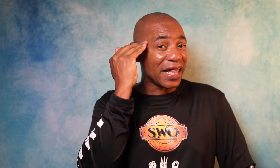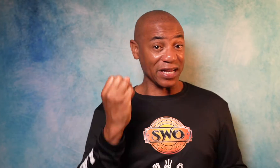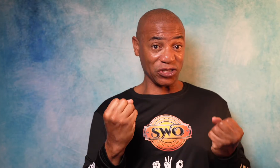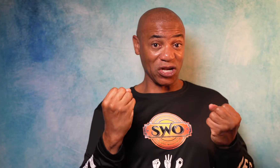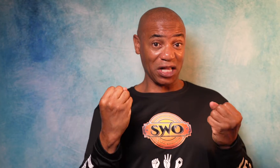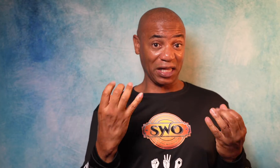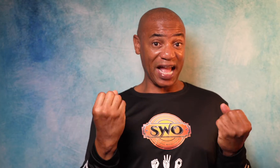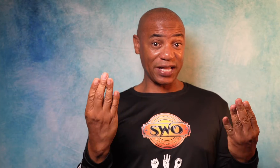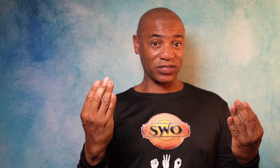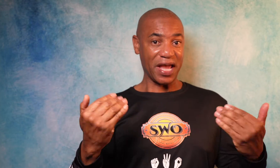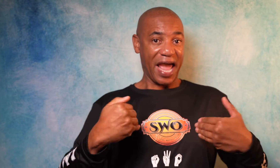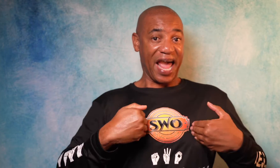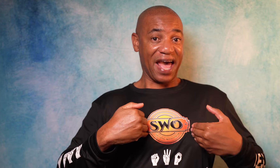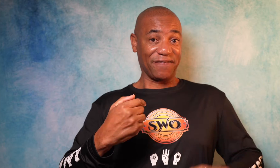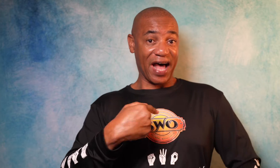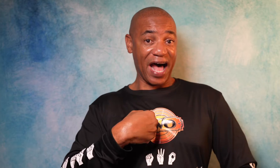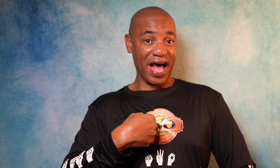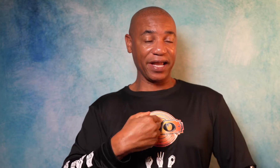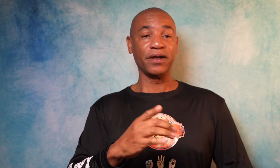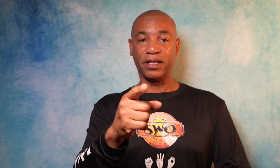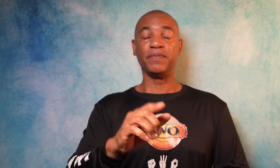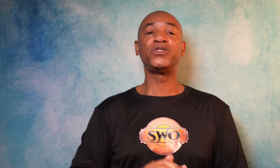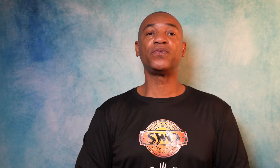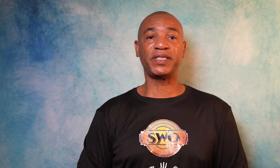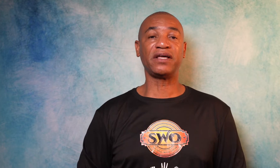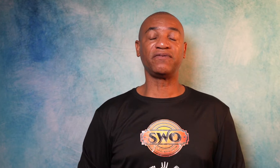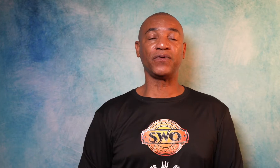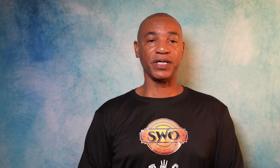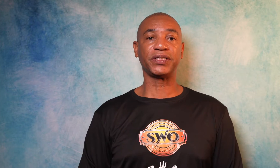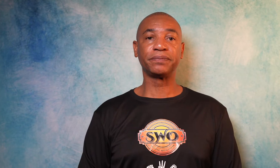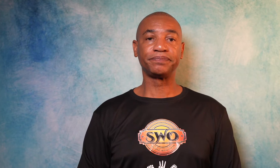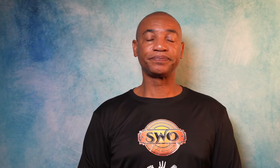Knowledge lots have I. Let me do it without the voice.